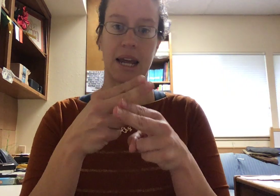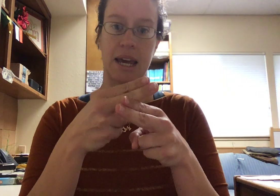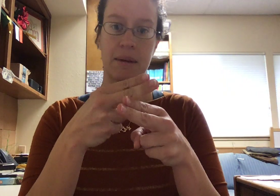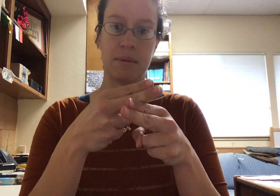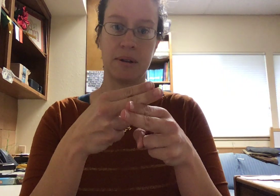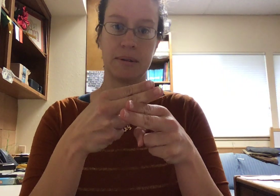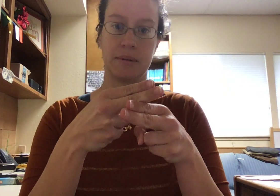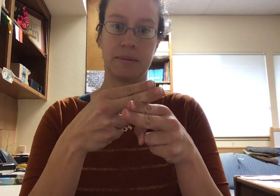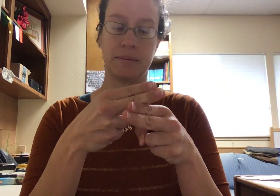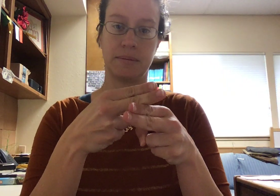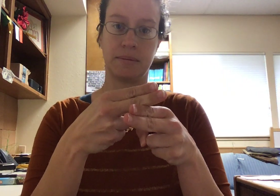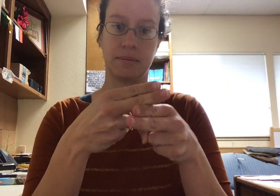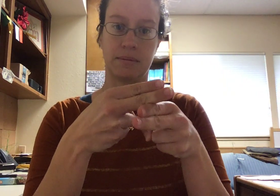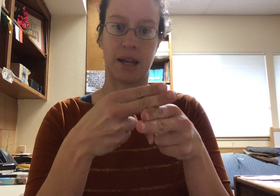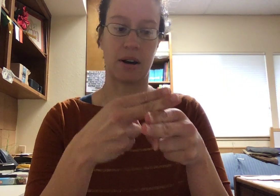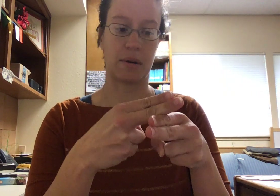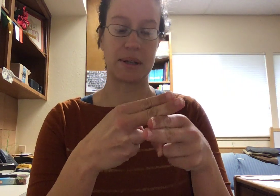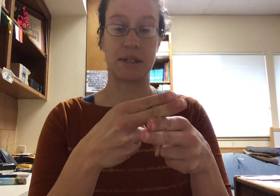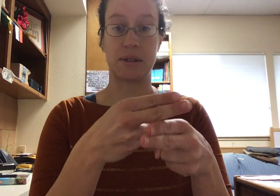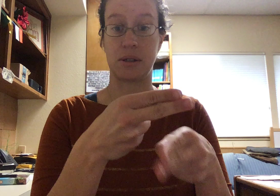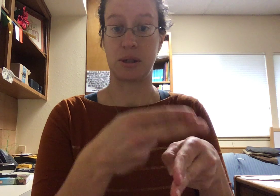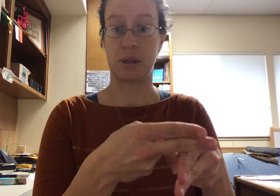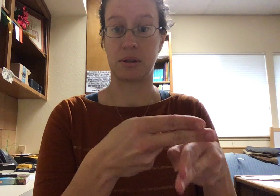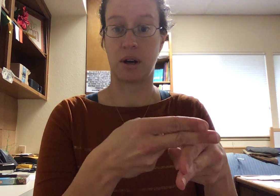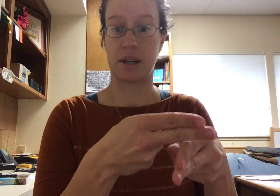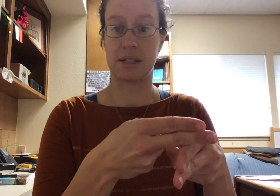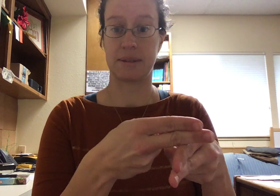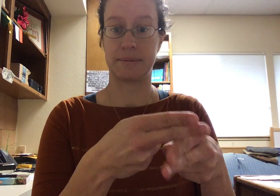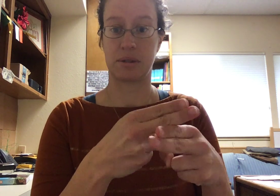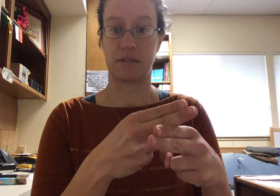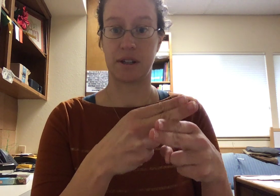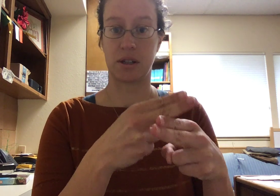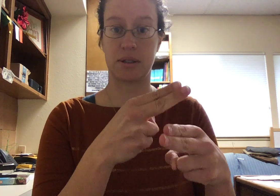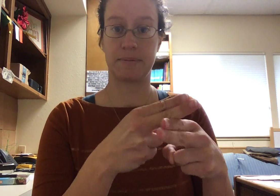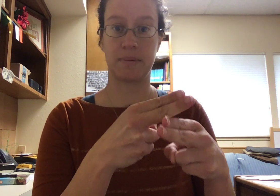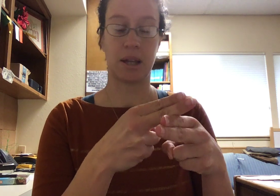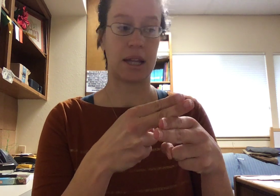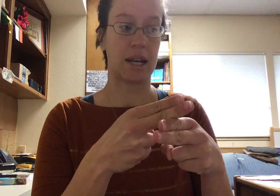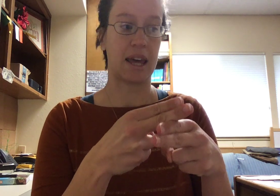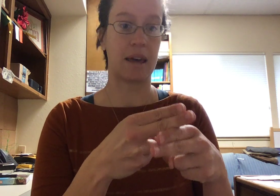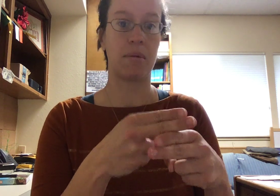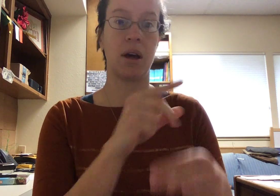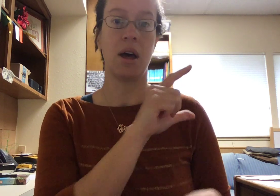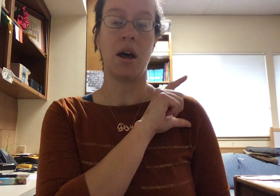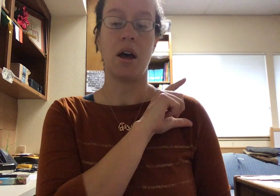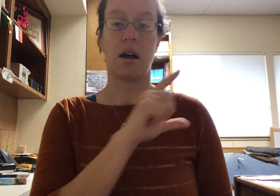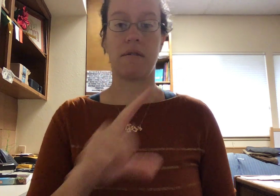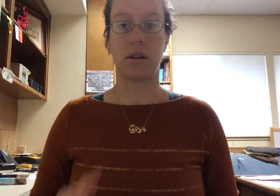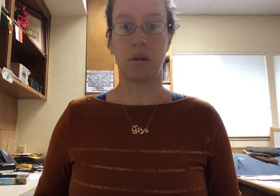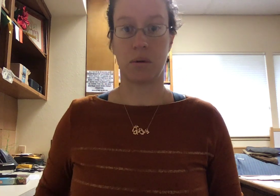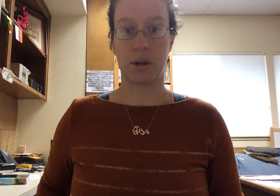name. I don't know how else to do this. You'll do a little cross with your fingers. In the name of the Lord.